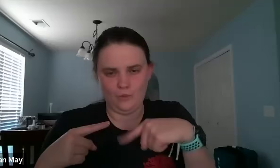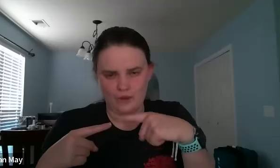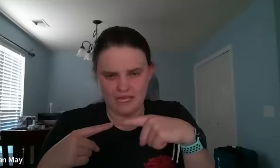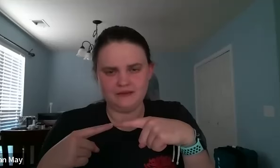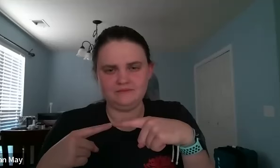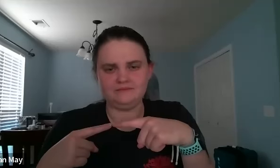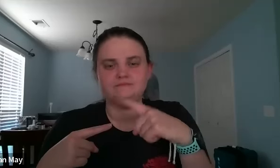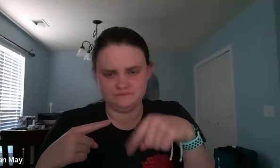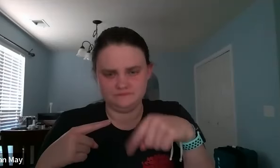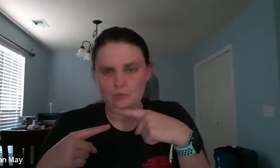When.